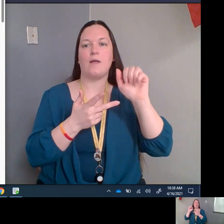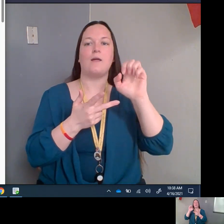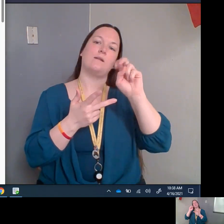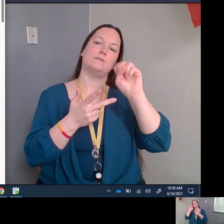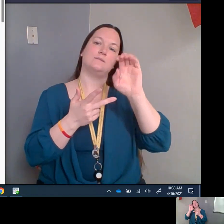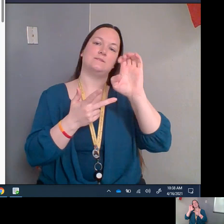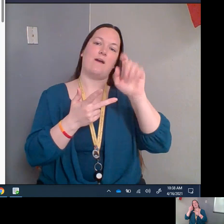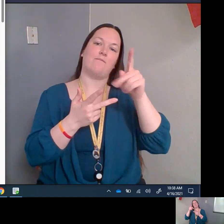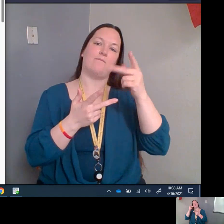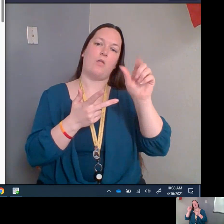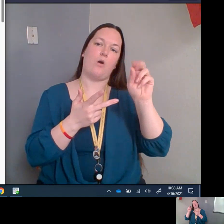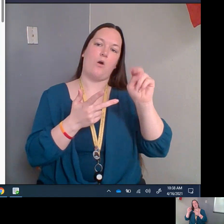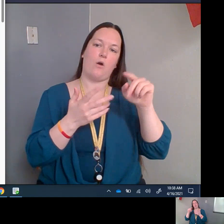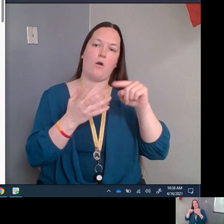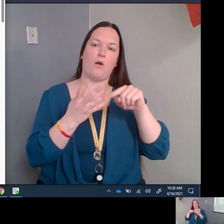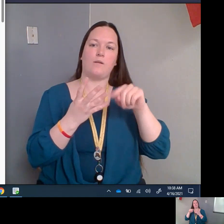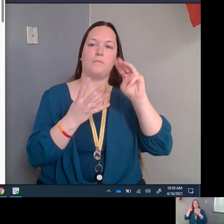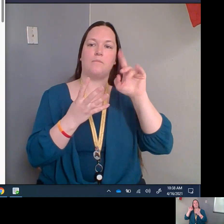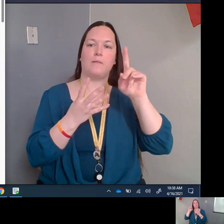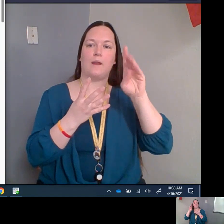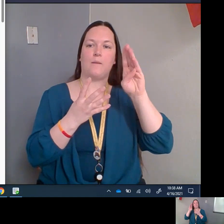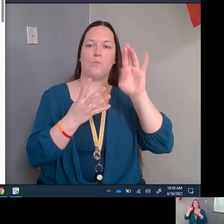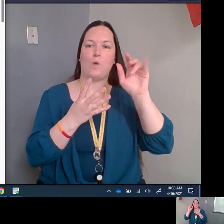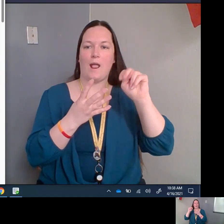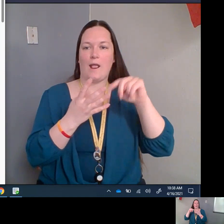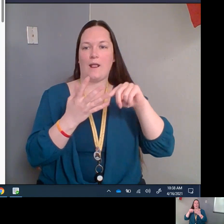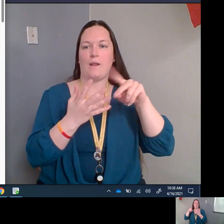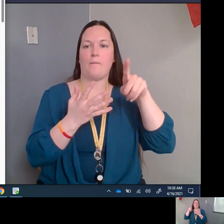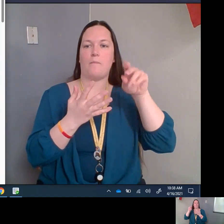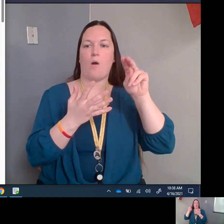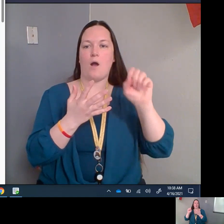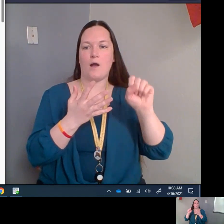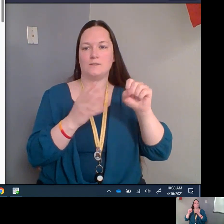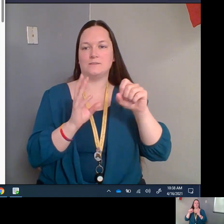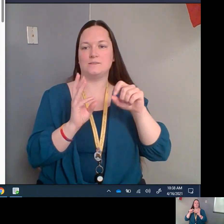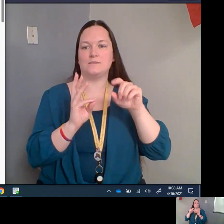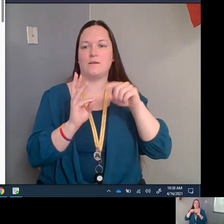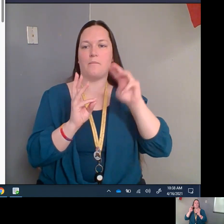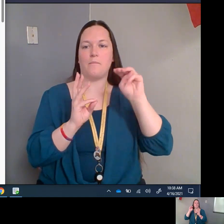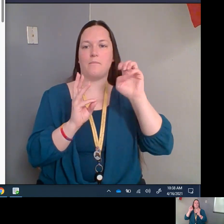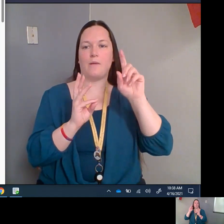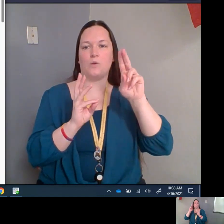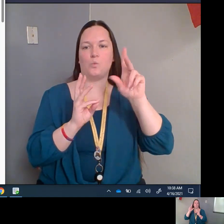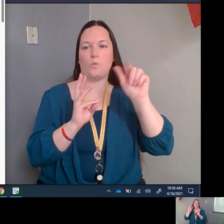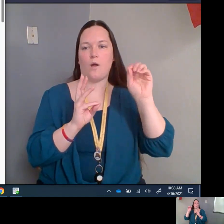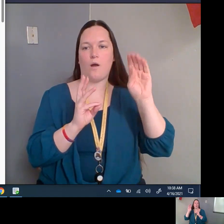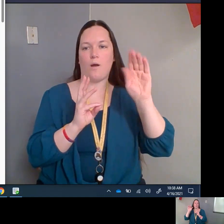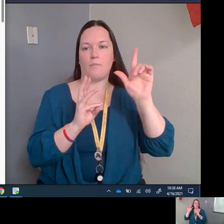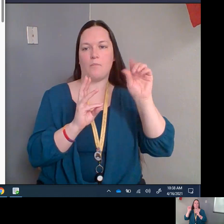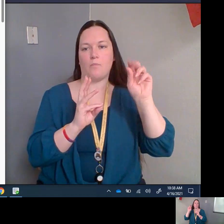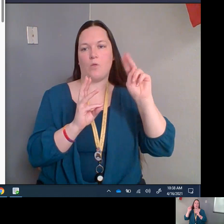diencephalon, the midbrain, pons, and the medulla